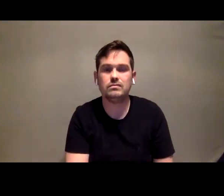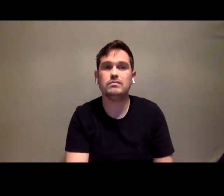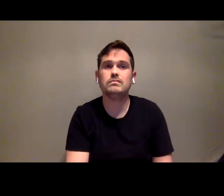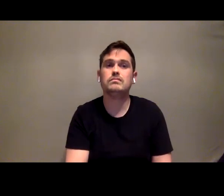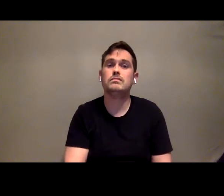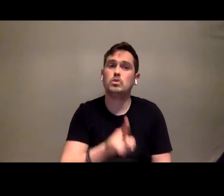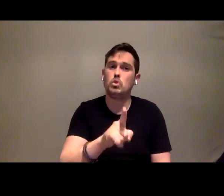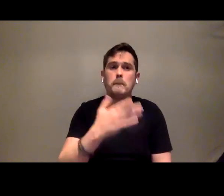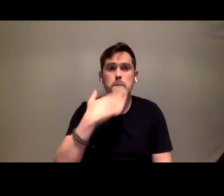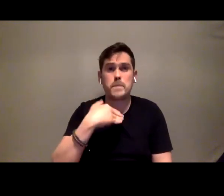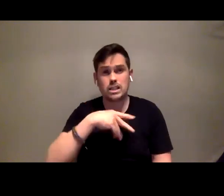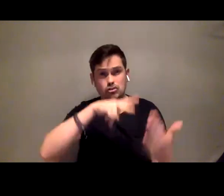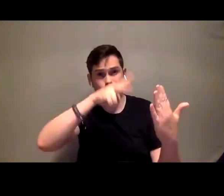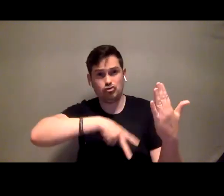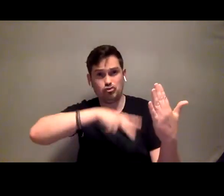public health case for a Green New Deal.